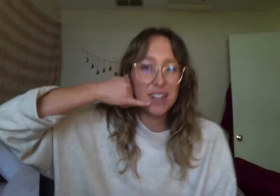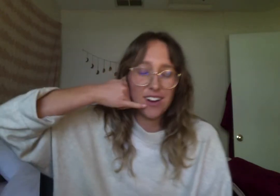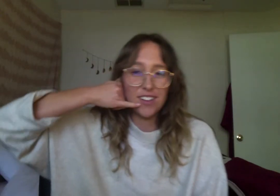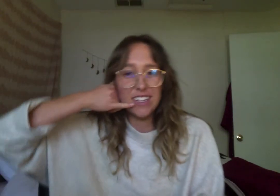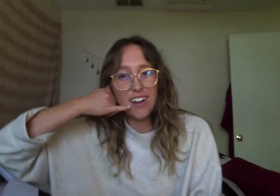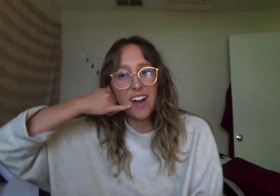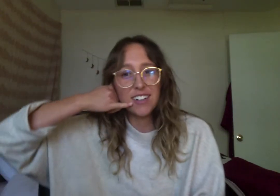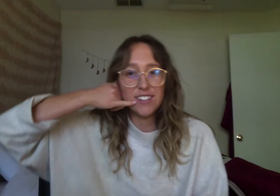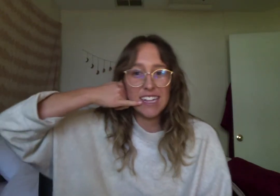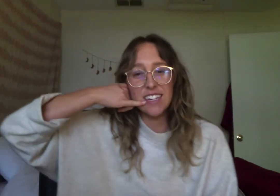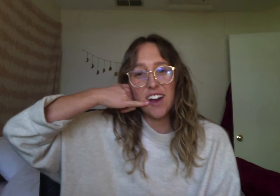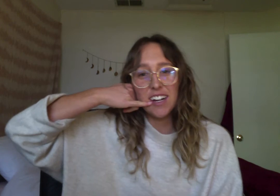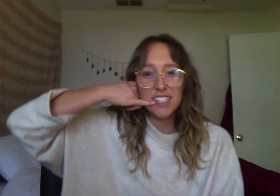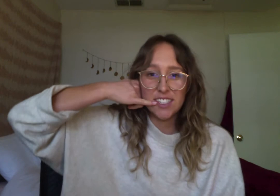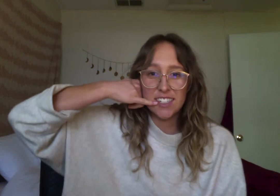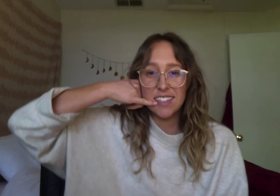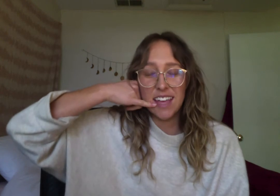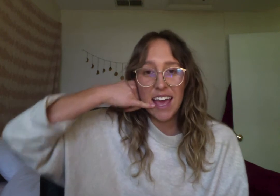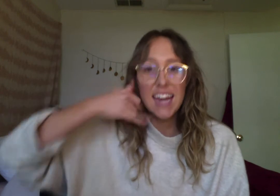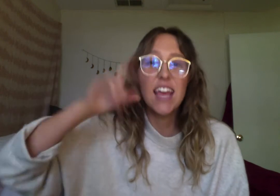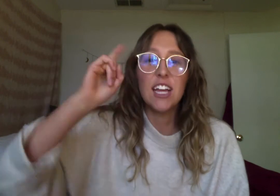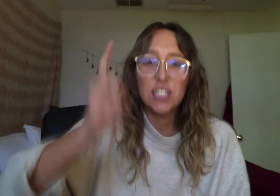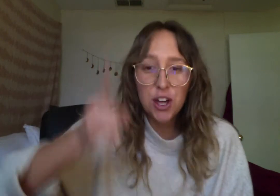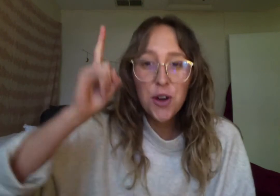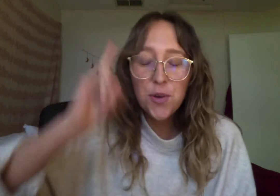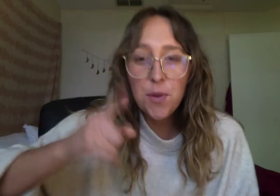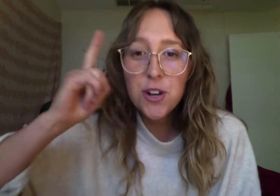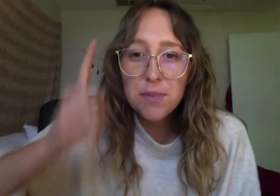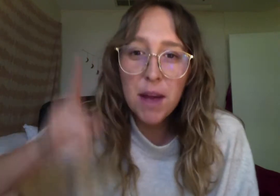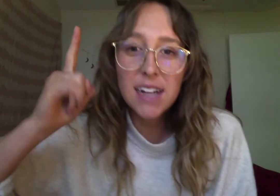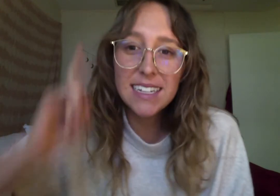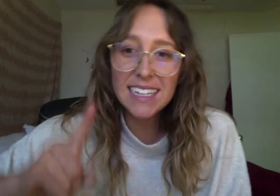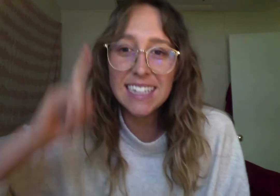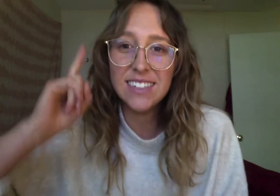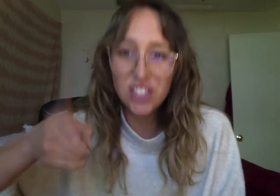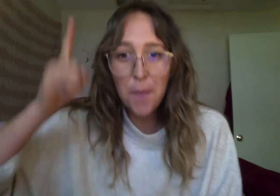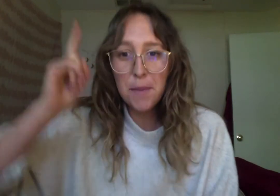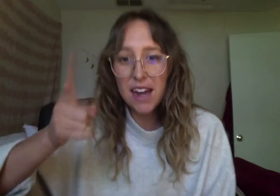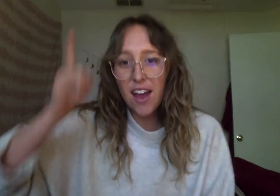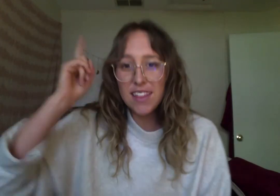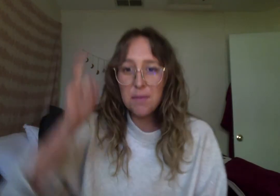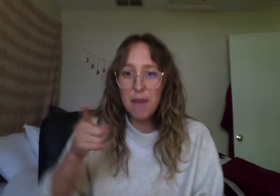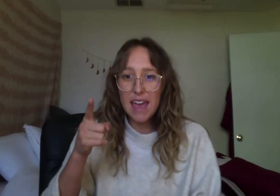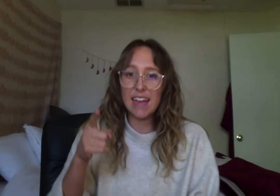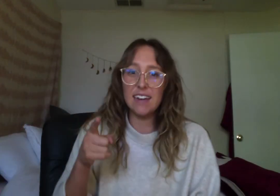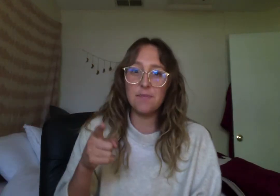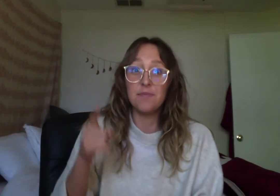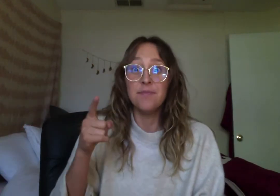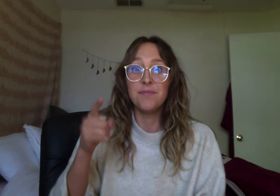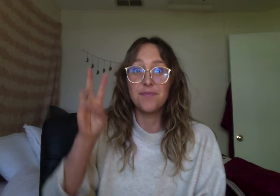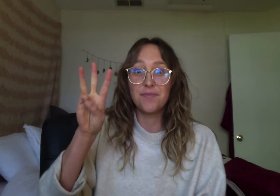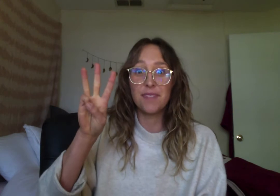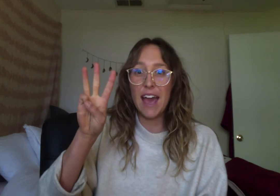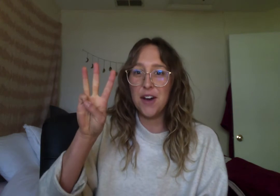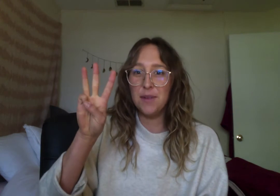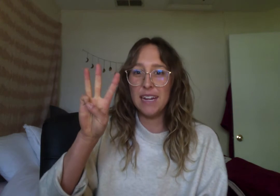the doctor and the doctor said, "No more monkeys jumping on the bed." How many